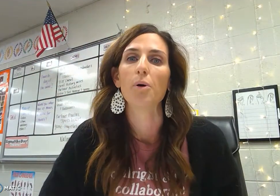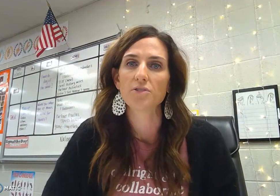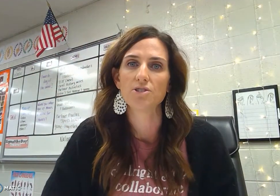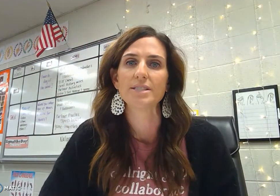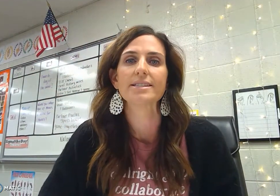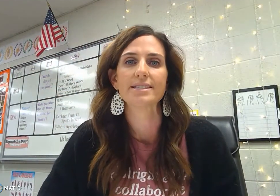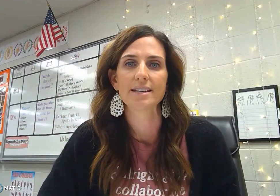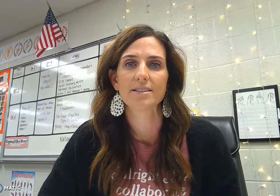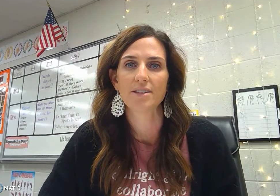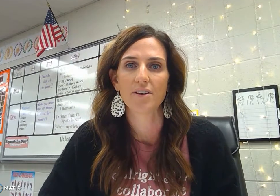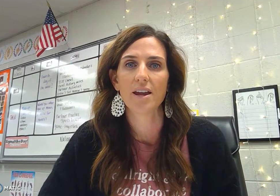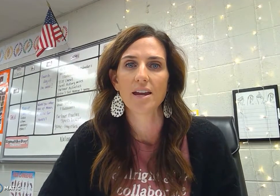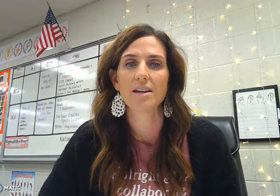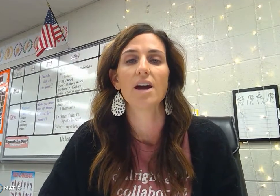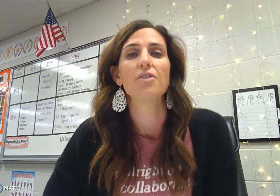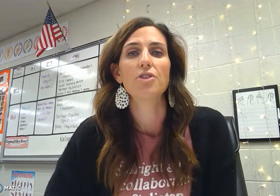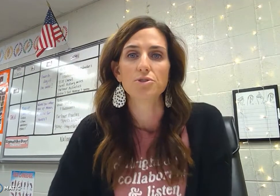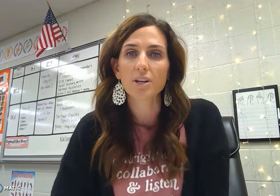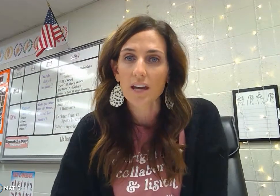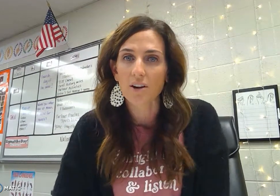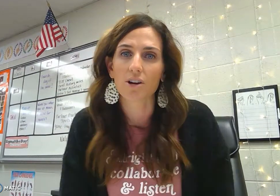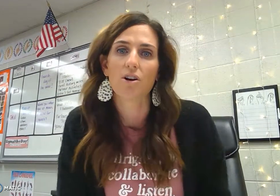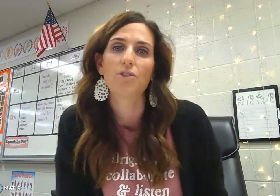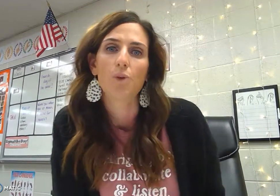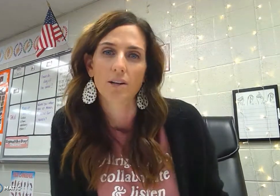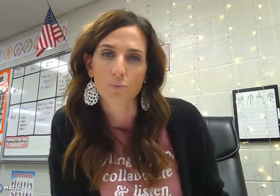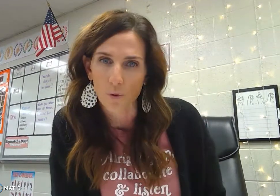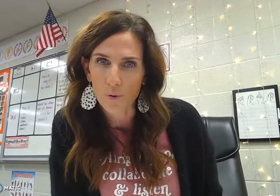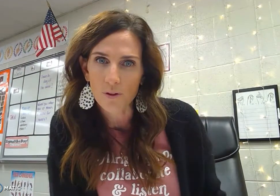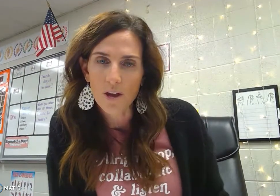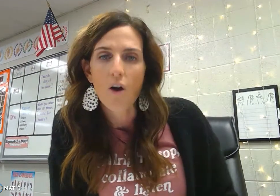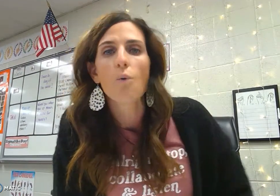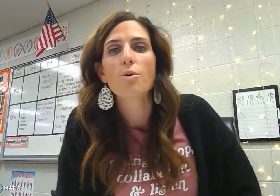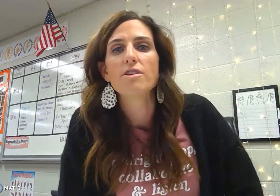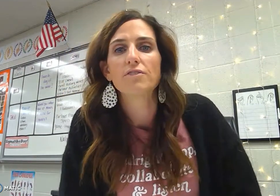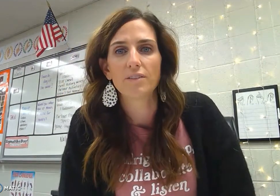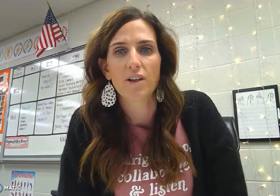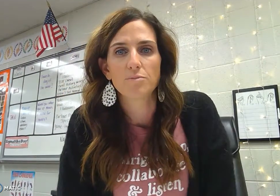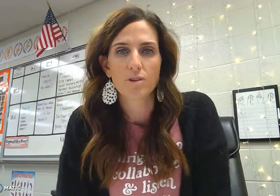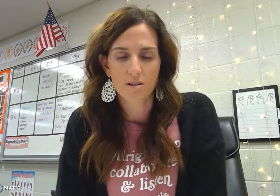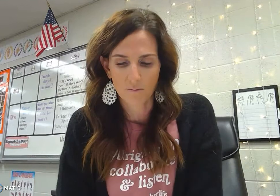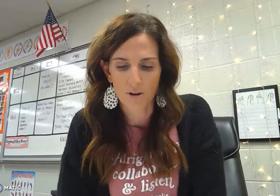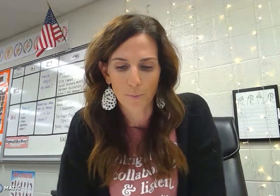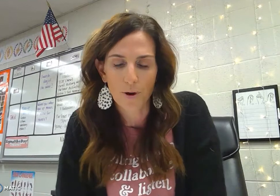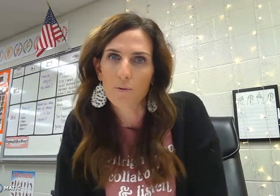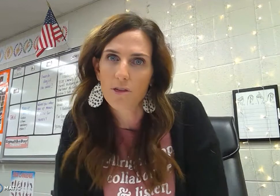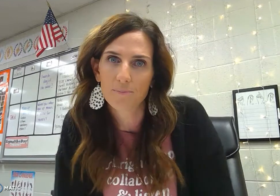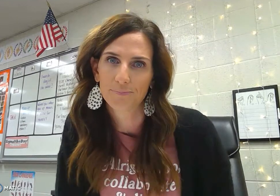both digits, 6, 7, 8, and 9, those again are called the rock and roll or the flip-flop. You'll hear them called both.